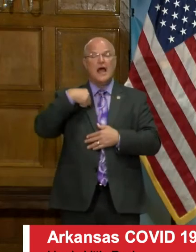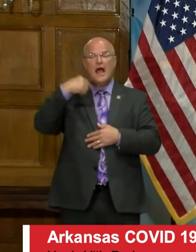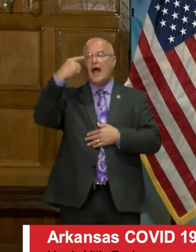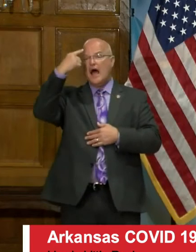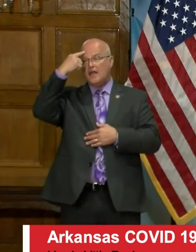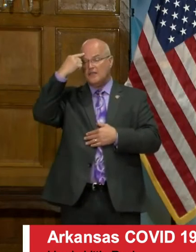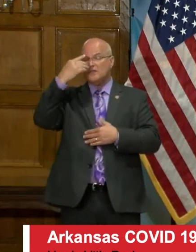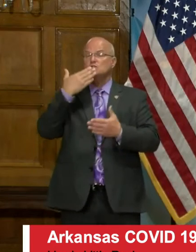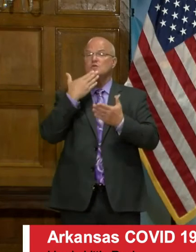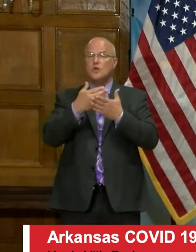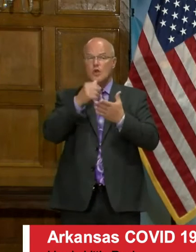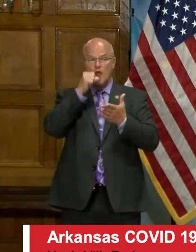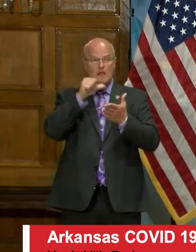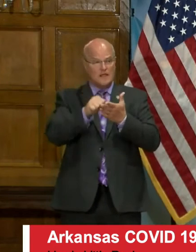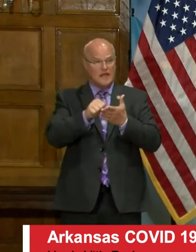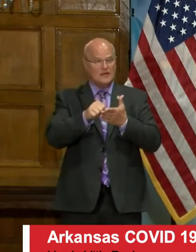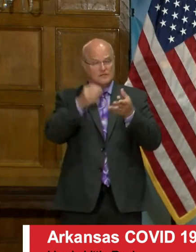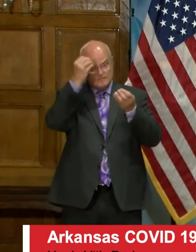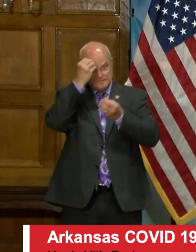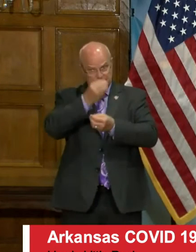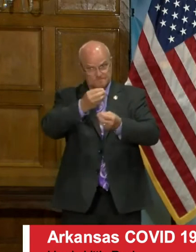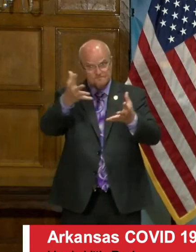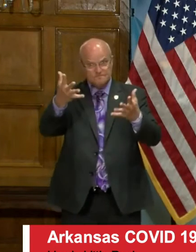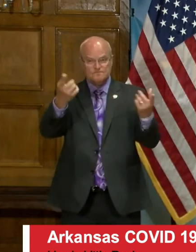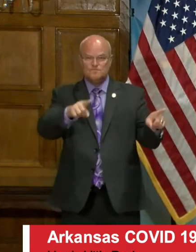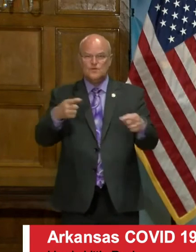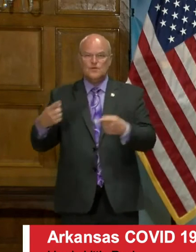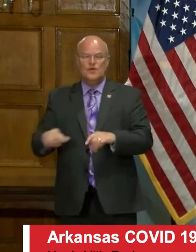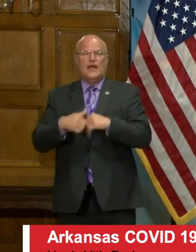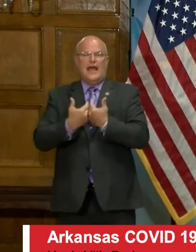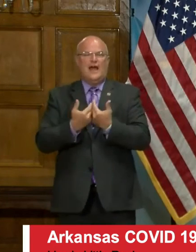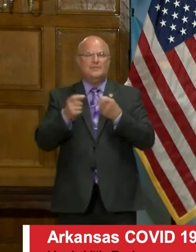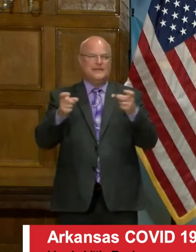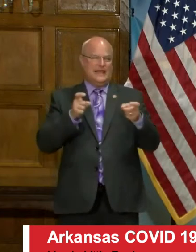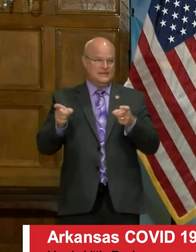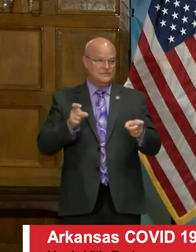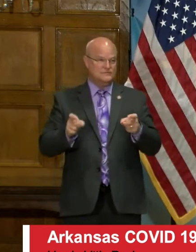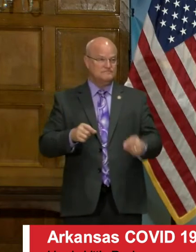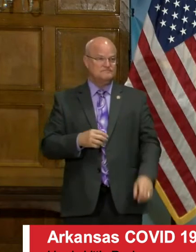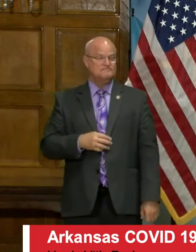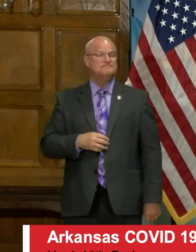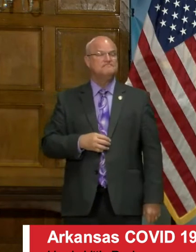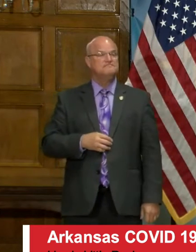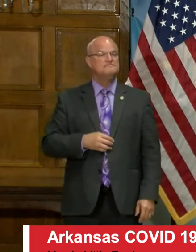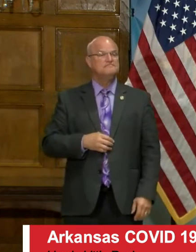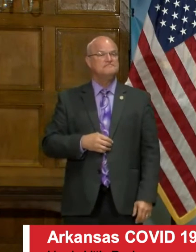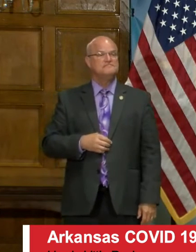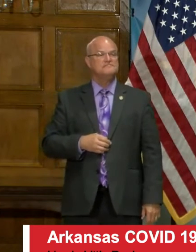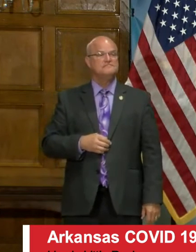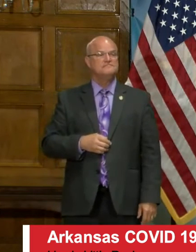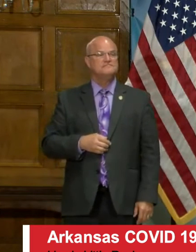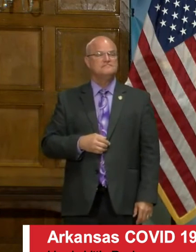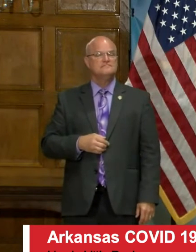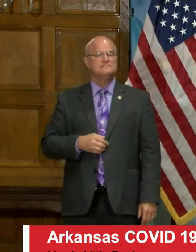it was well constructed and lets them know of what's going on and how it's going to be handled.